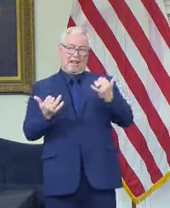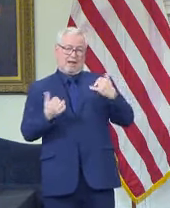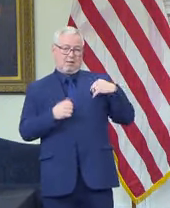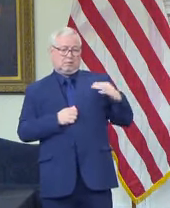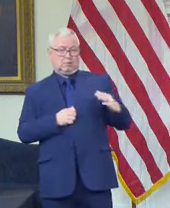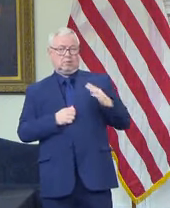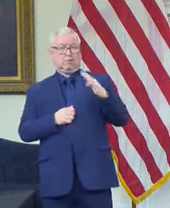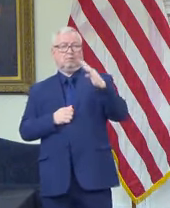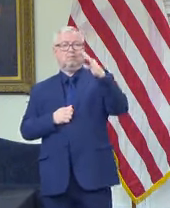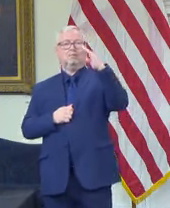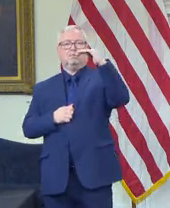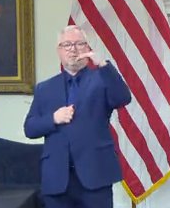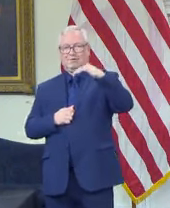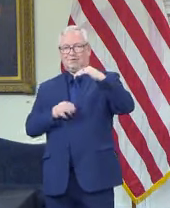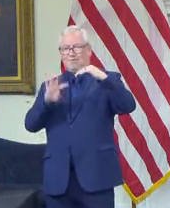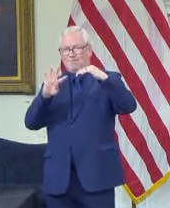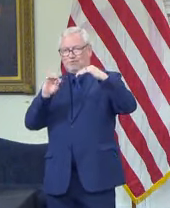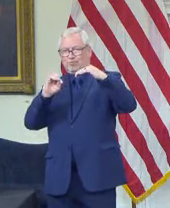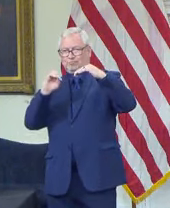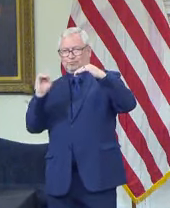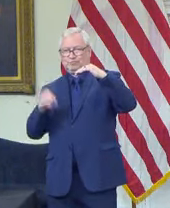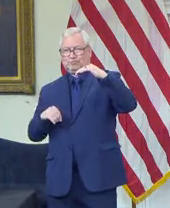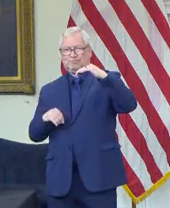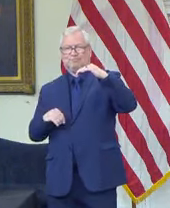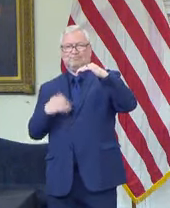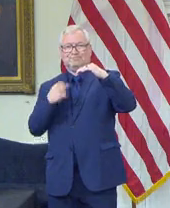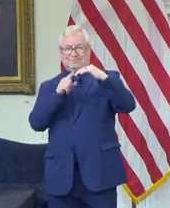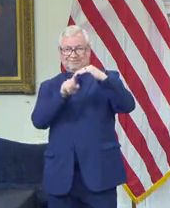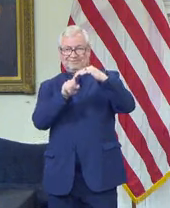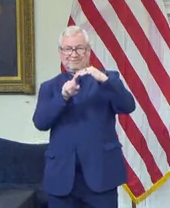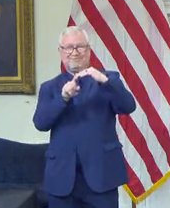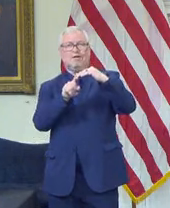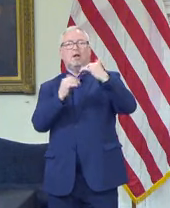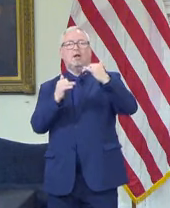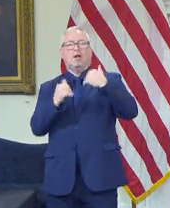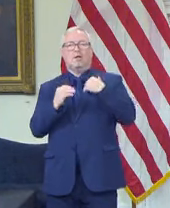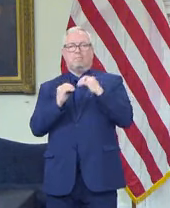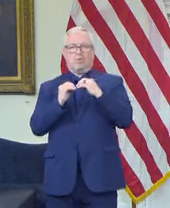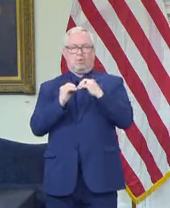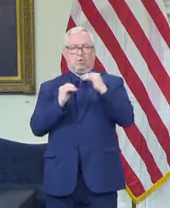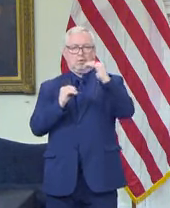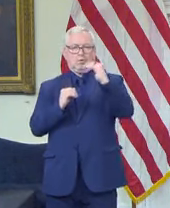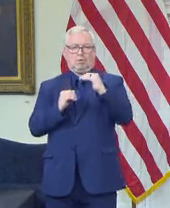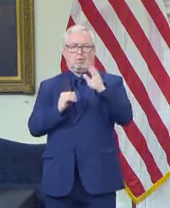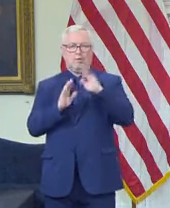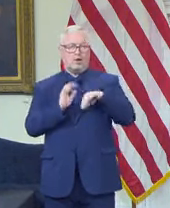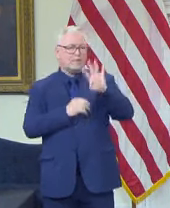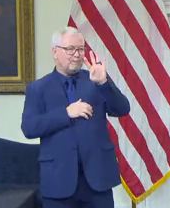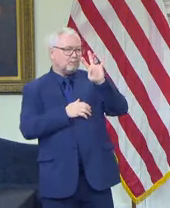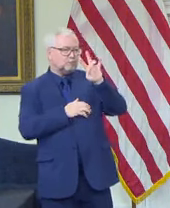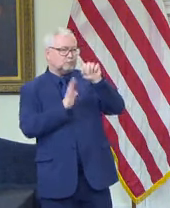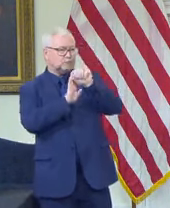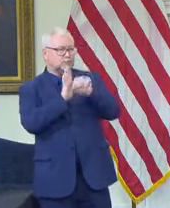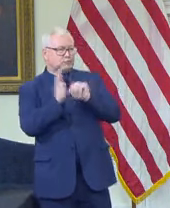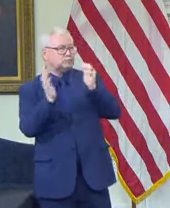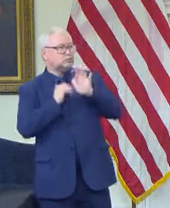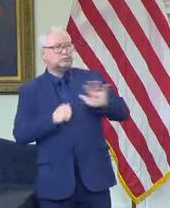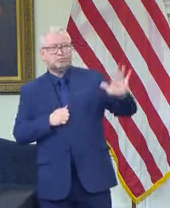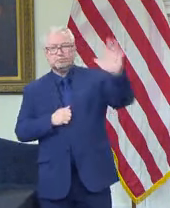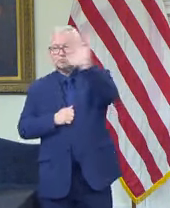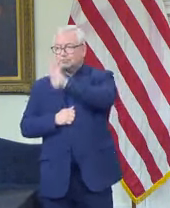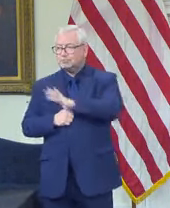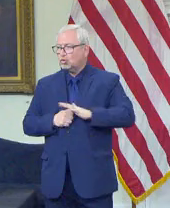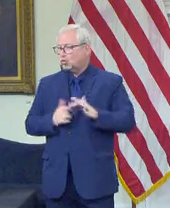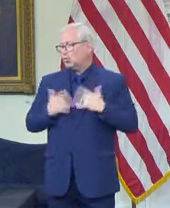than 47 other states. Both our case rate and positivity rate are declining among all age groups.